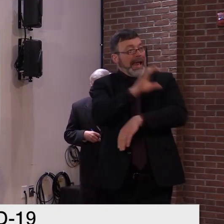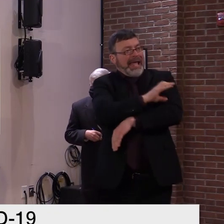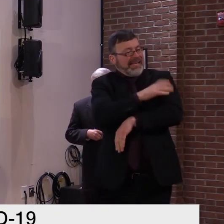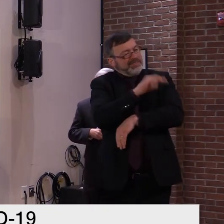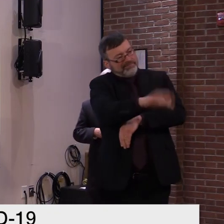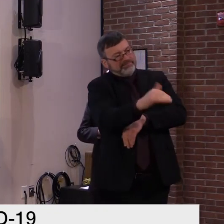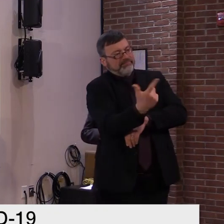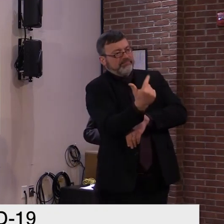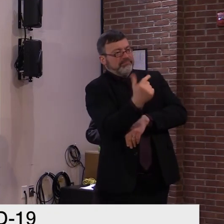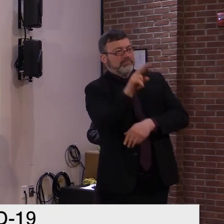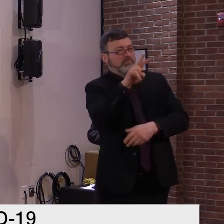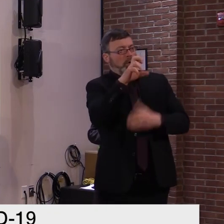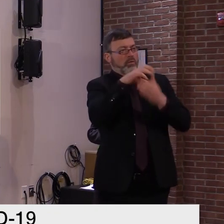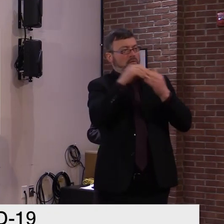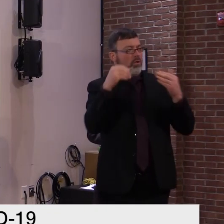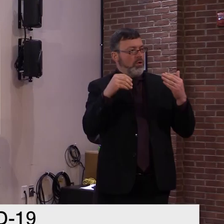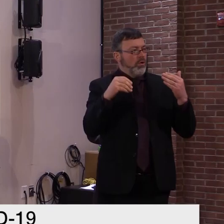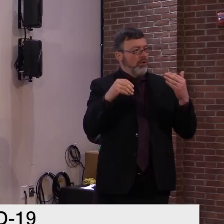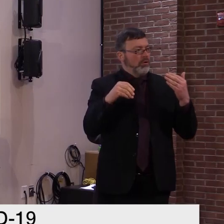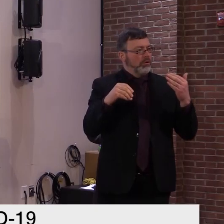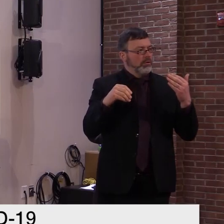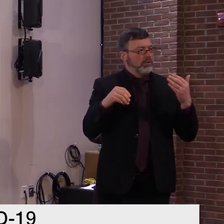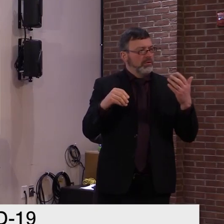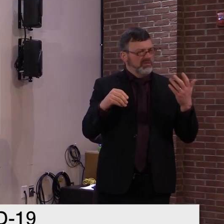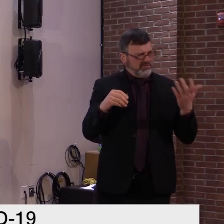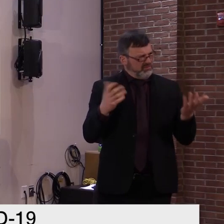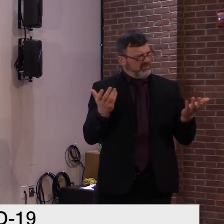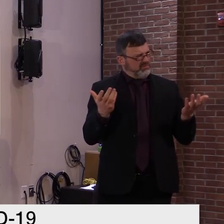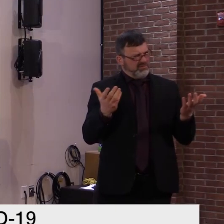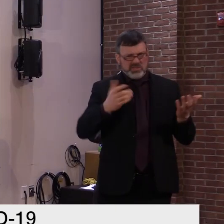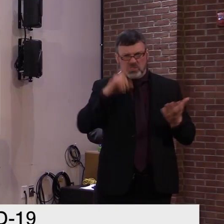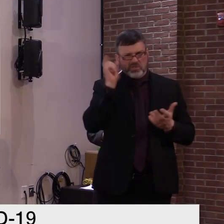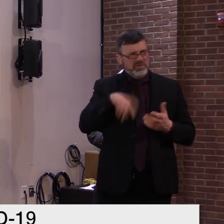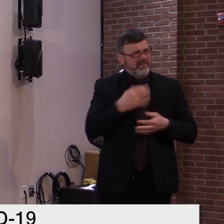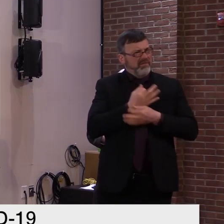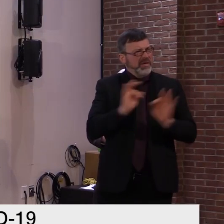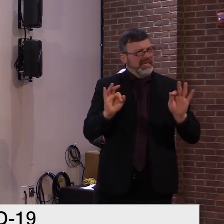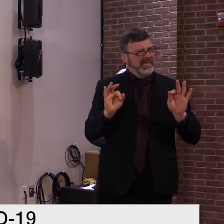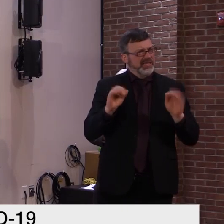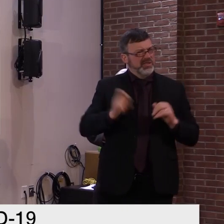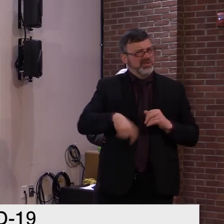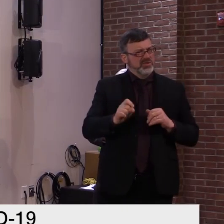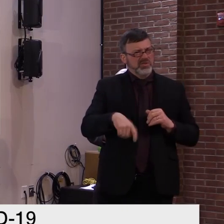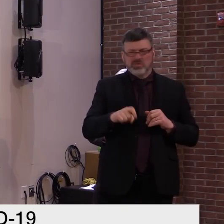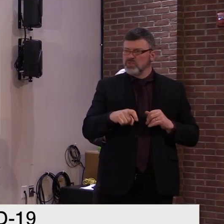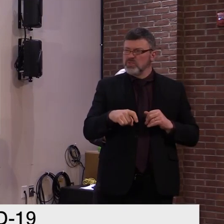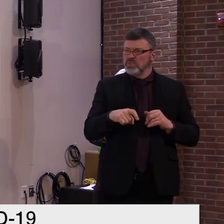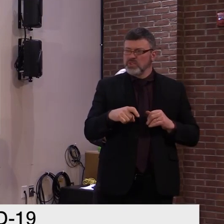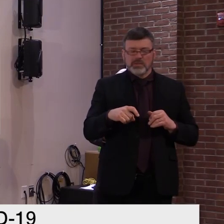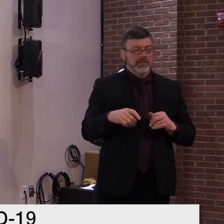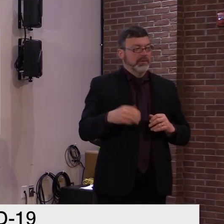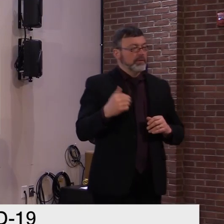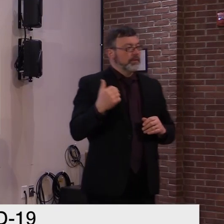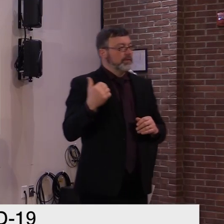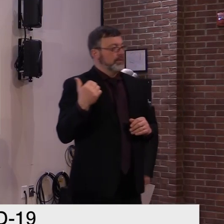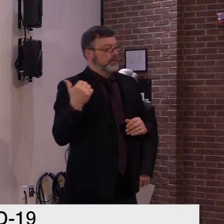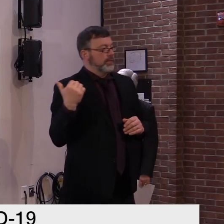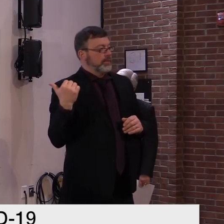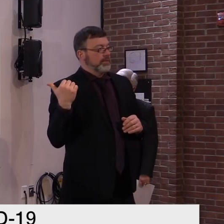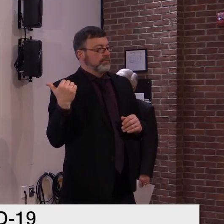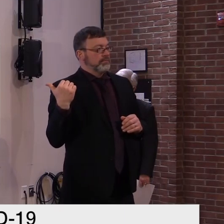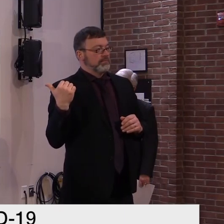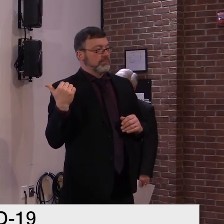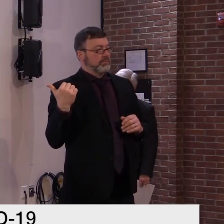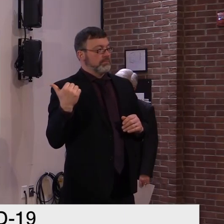price, or was that unusual? Again, I would say I don't want to speak for the entity, but